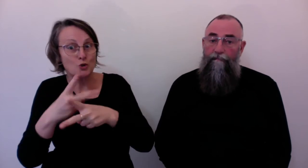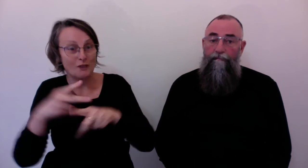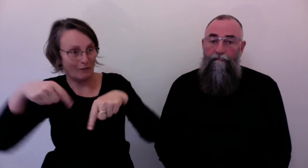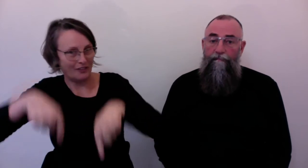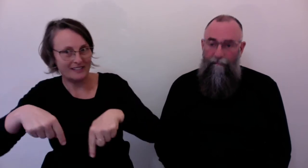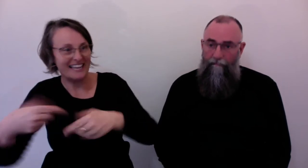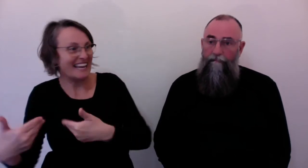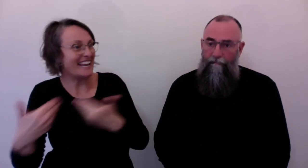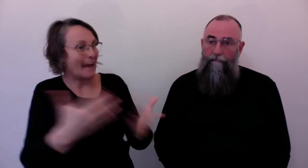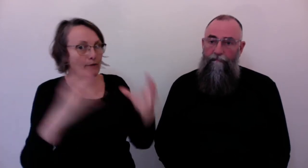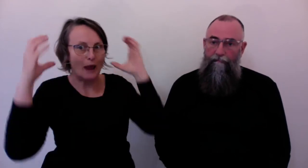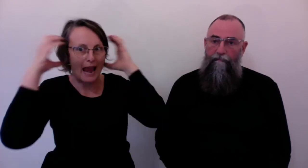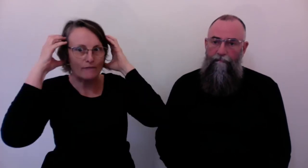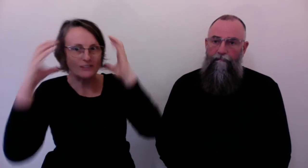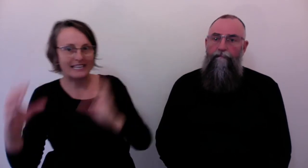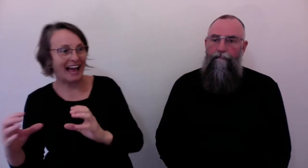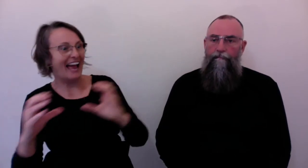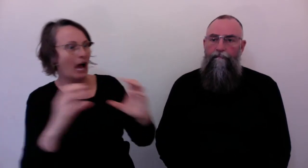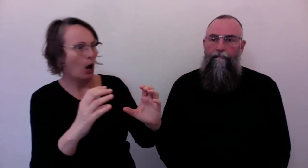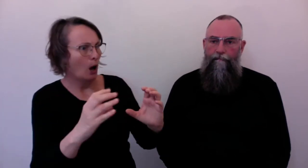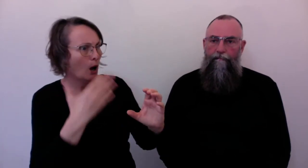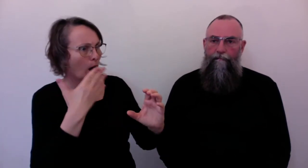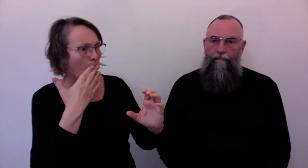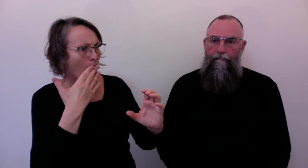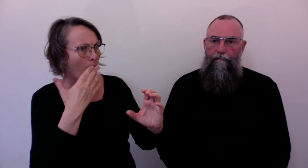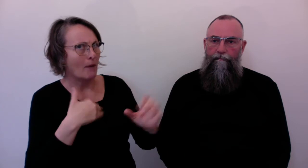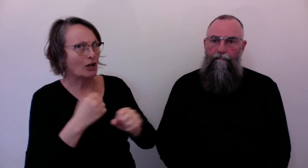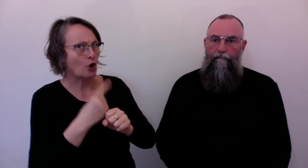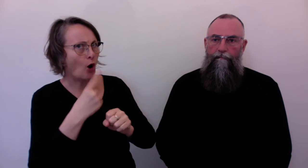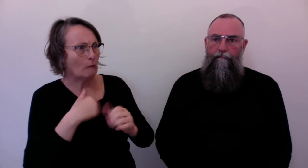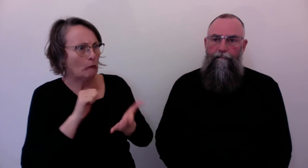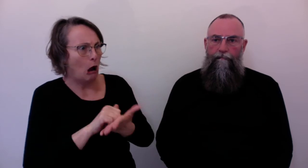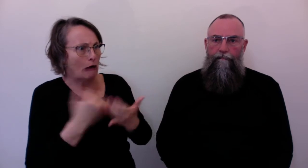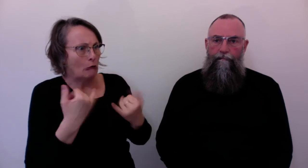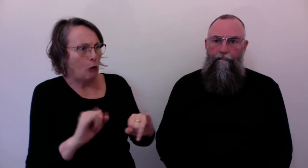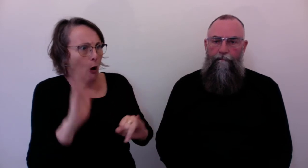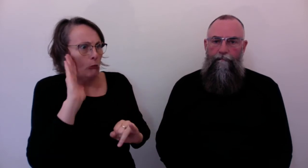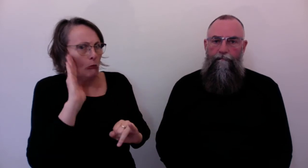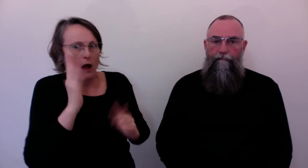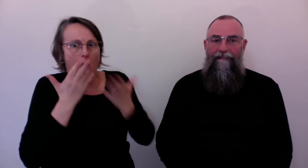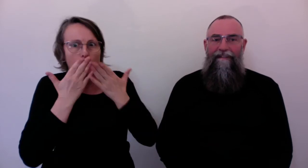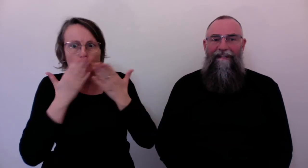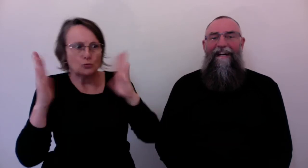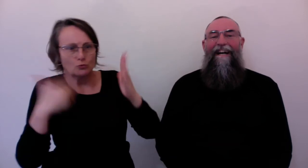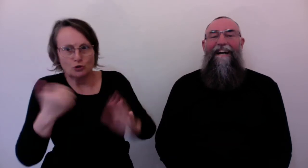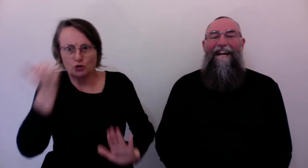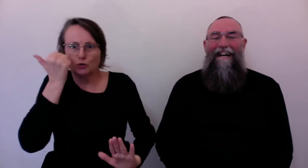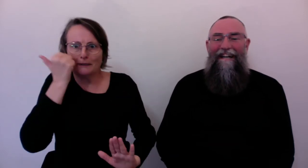went, intrigued. "Oh All of God, us. It was great. what are we doing We all here? stopped. We all went. Are we my God. able-bodied idiots?" Even I